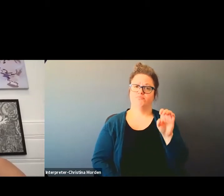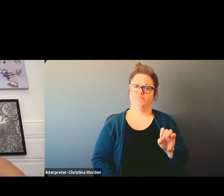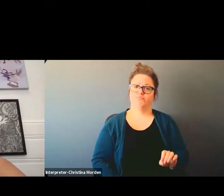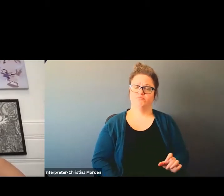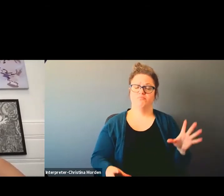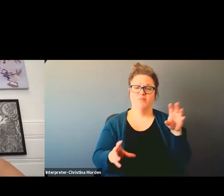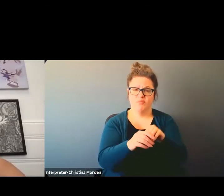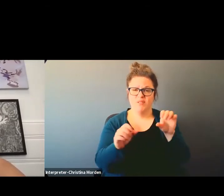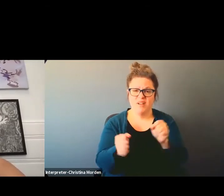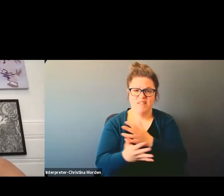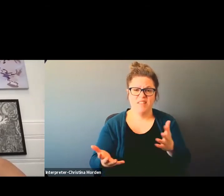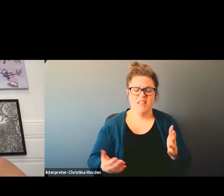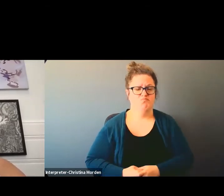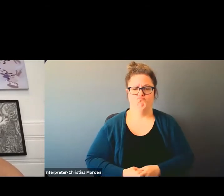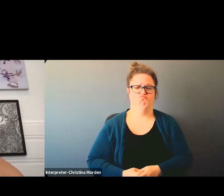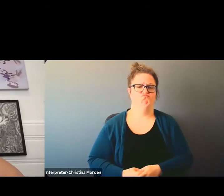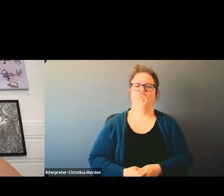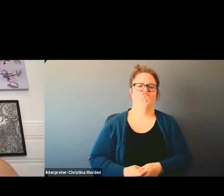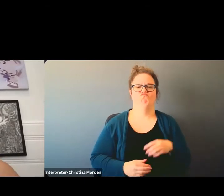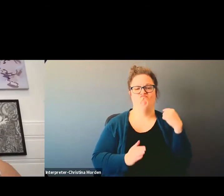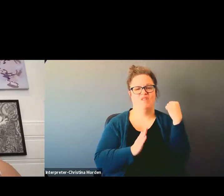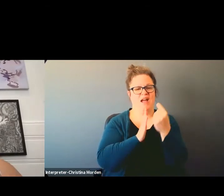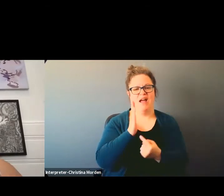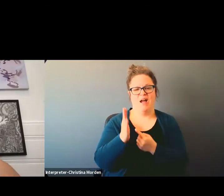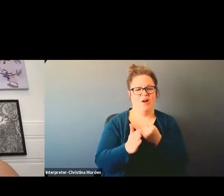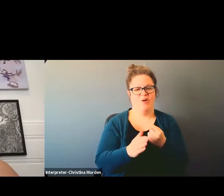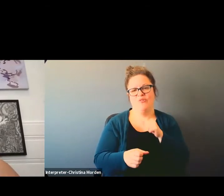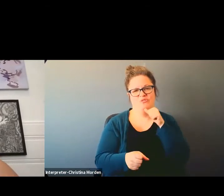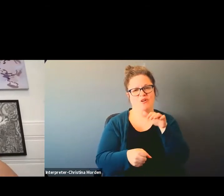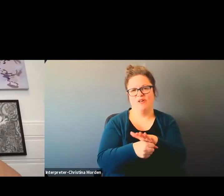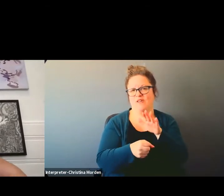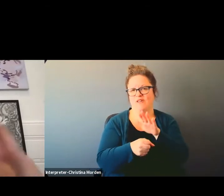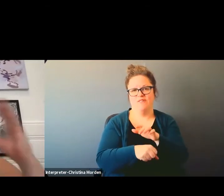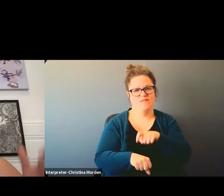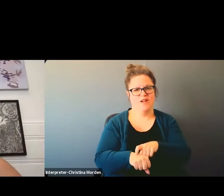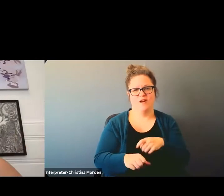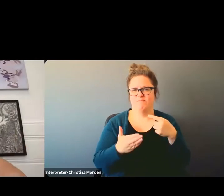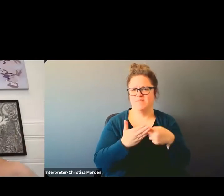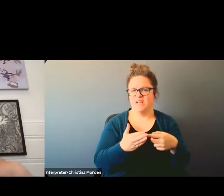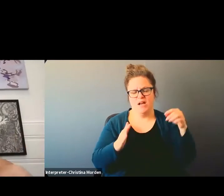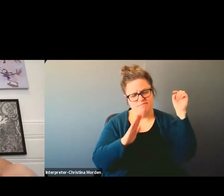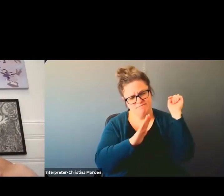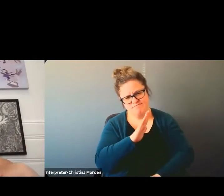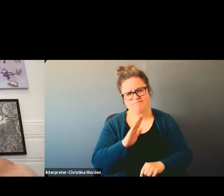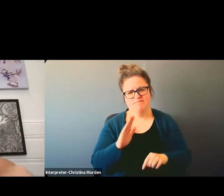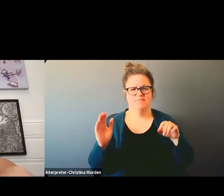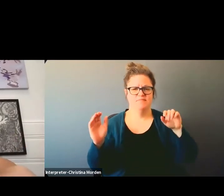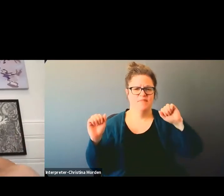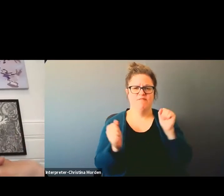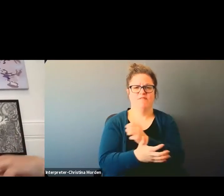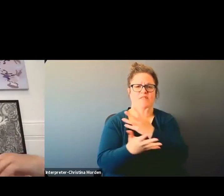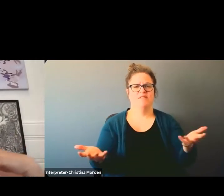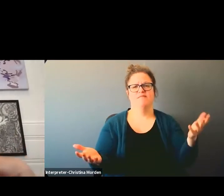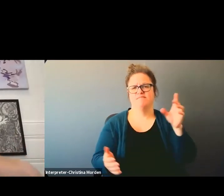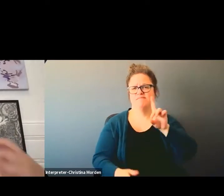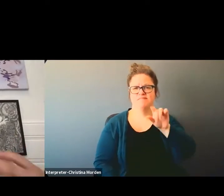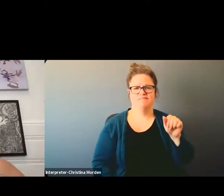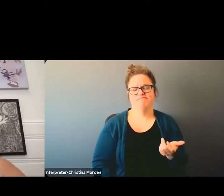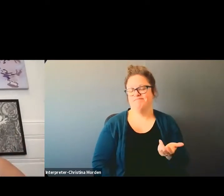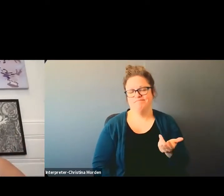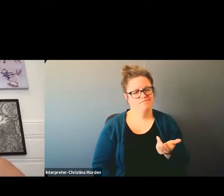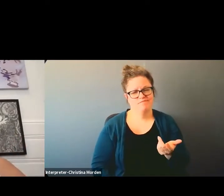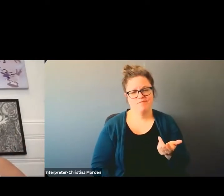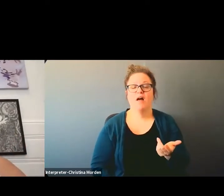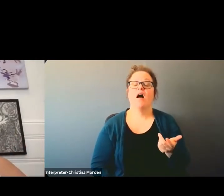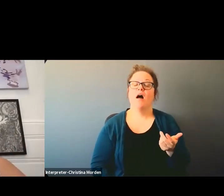not enough time to talk about accessibility, even for one group, let alone the entirety of disability. I really